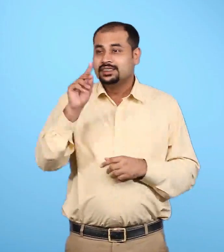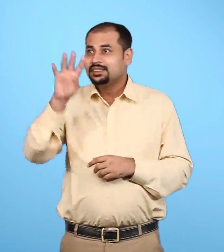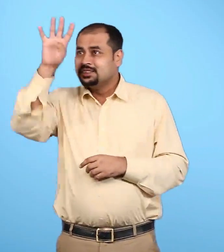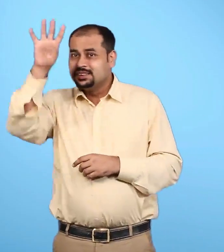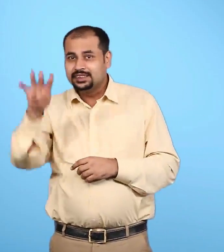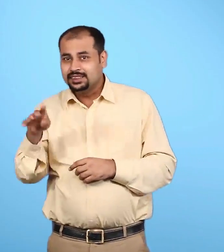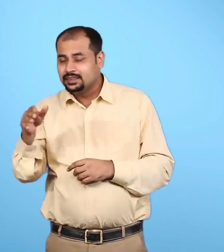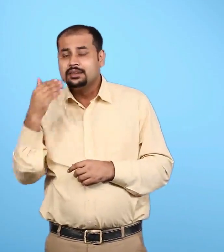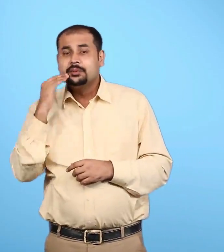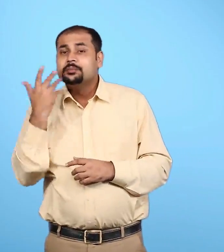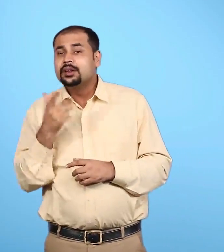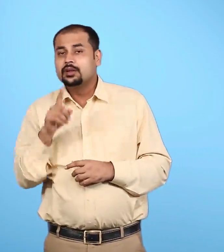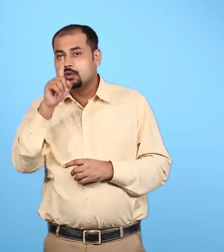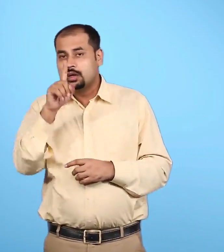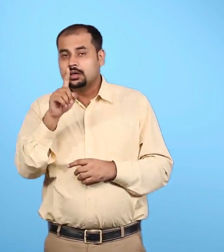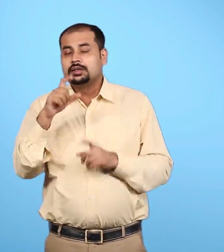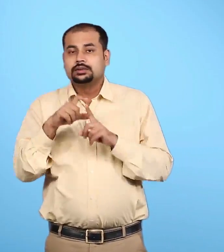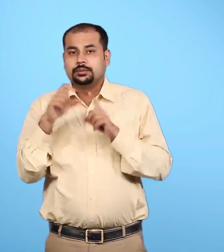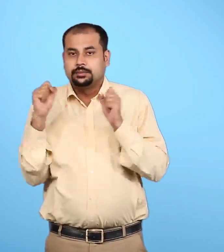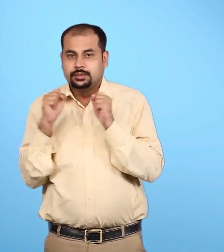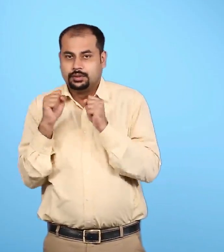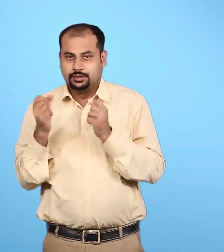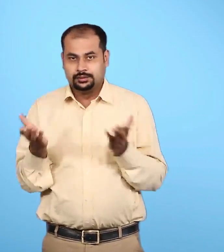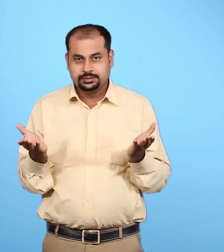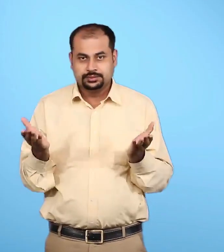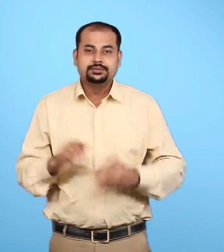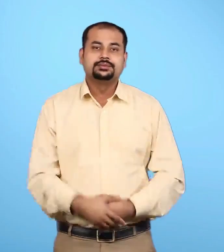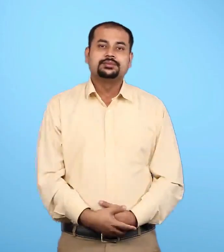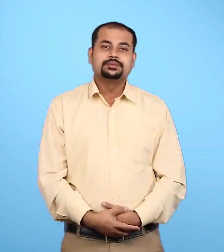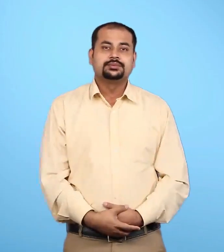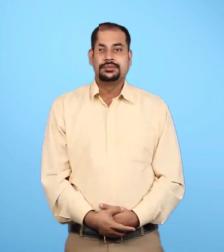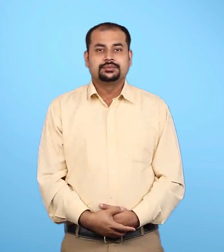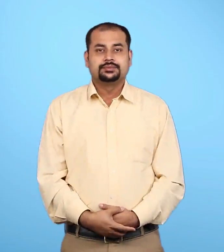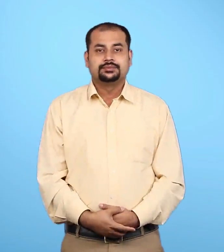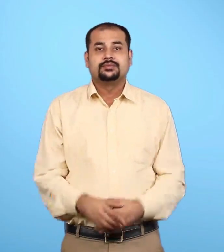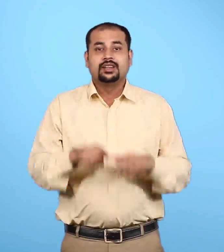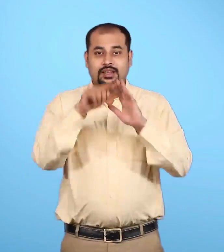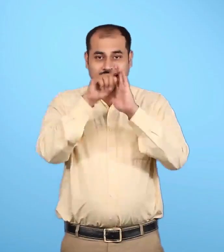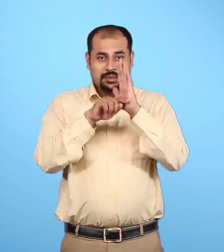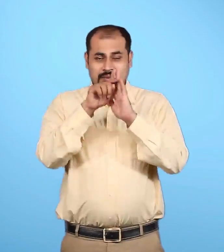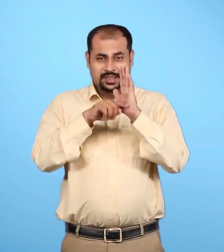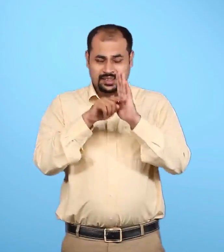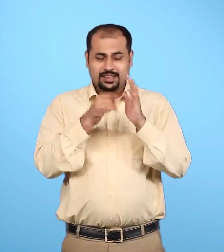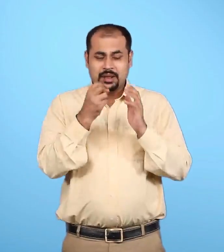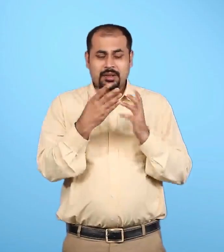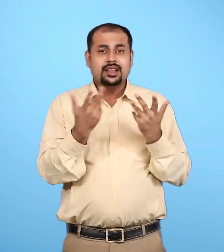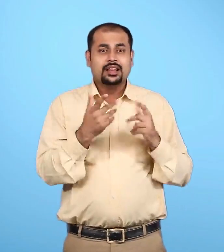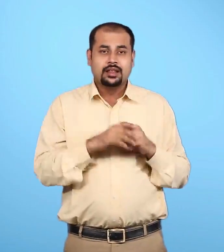The dates are for 1 June and 1 December. The temperatures on the vertical